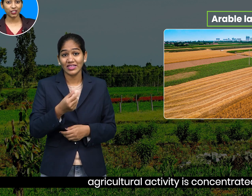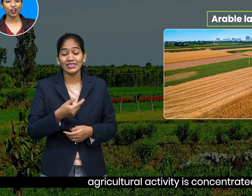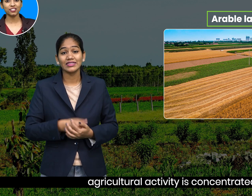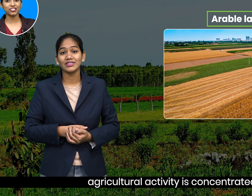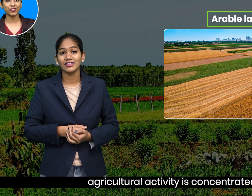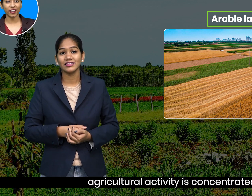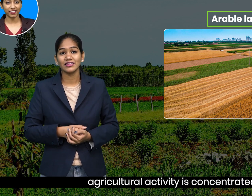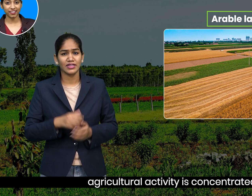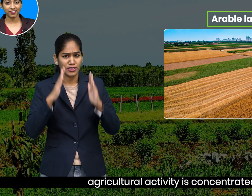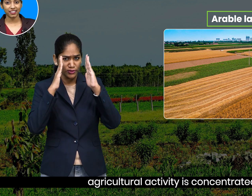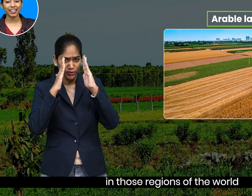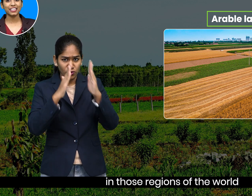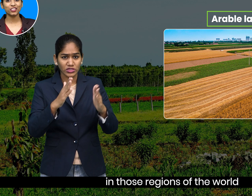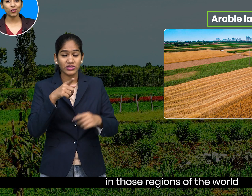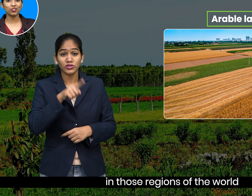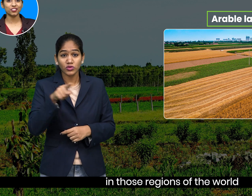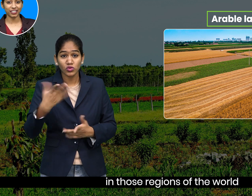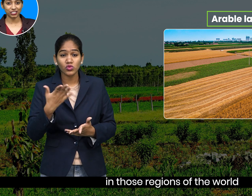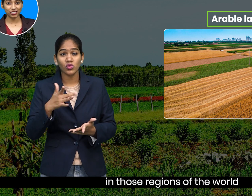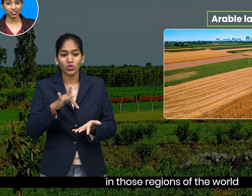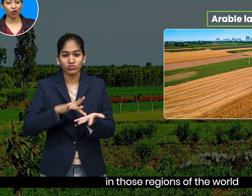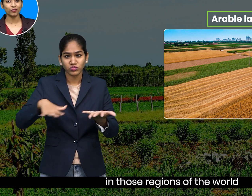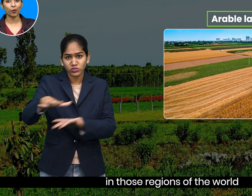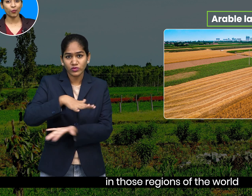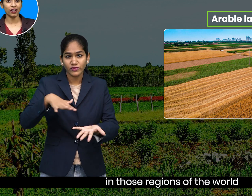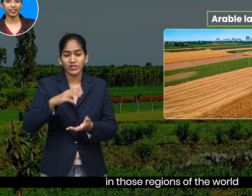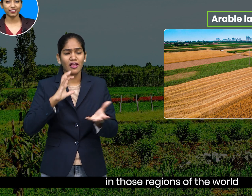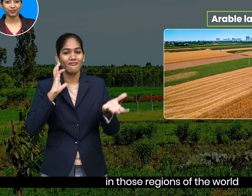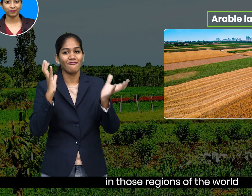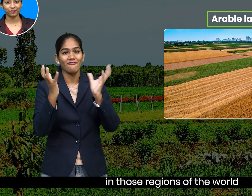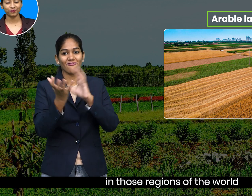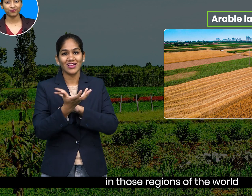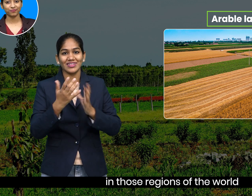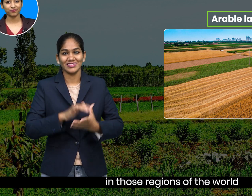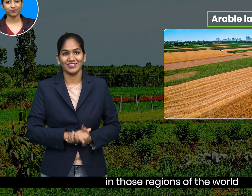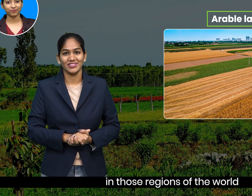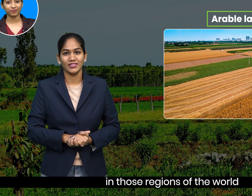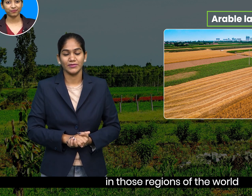is concentrated in those regions of the world